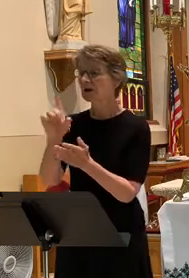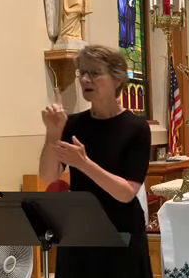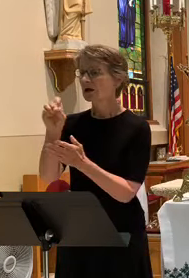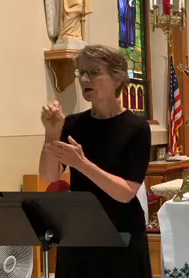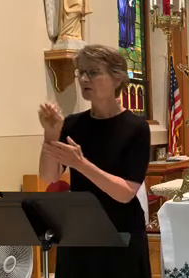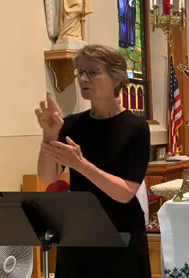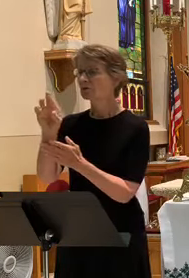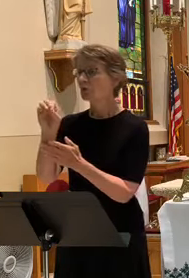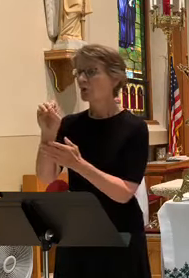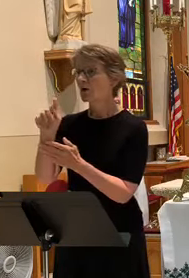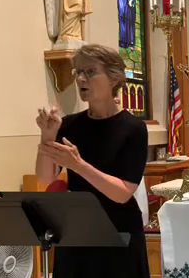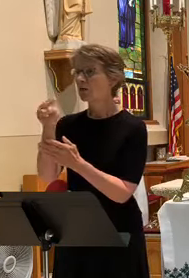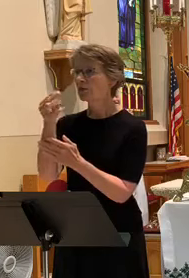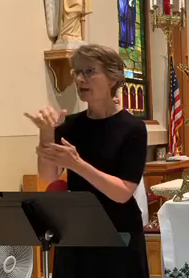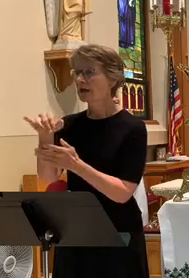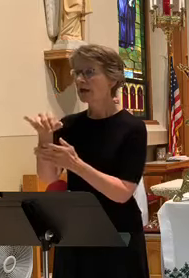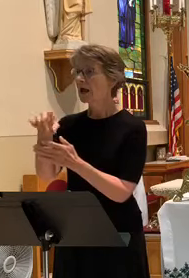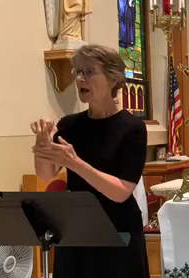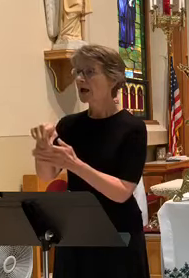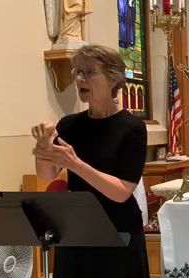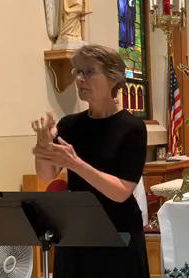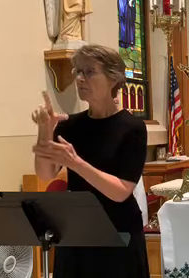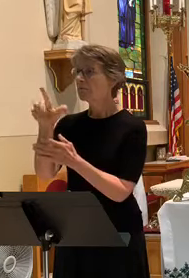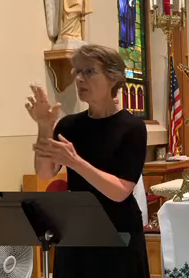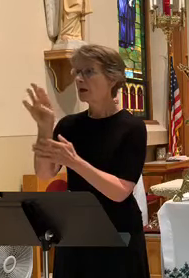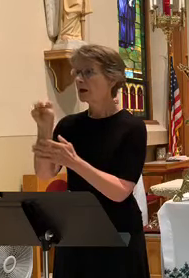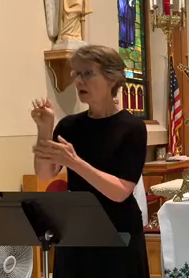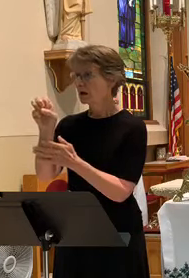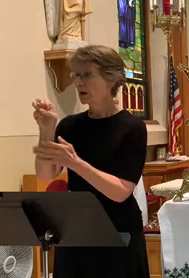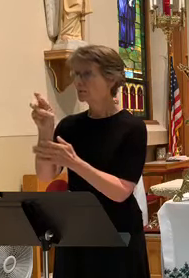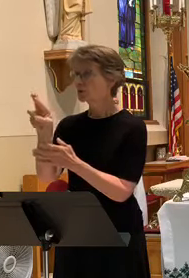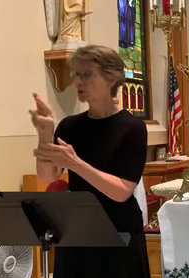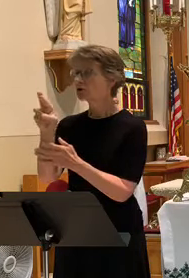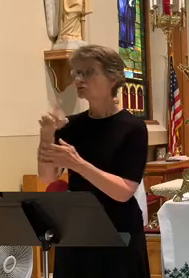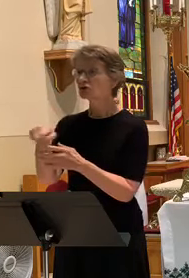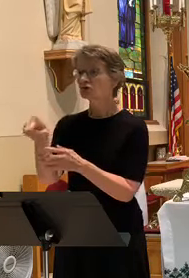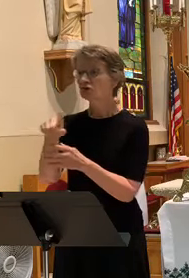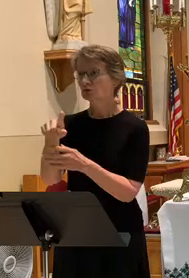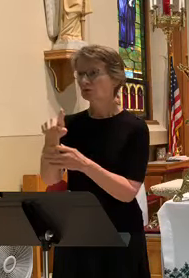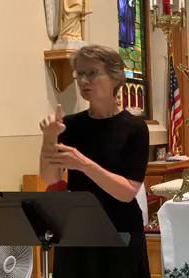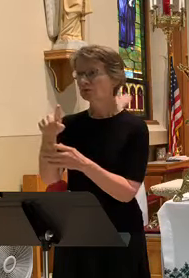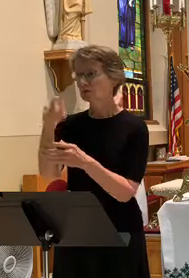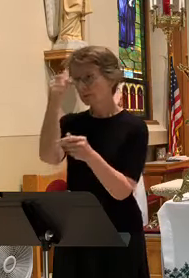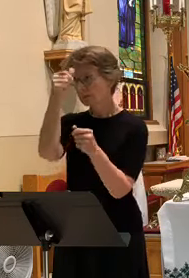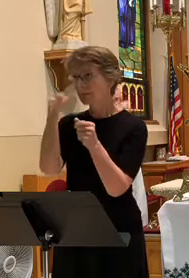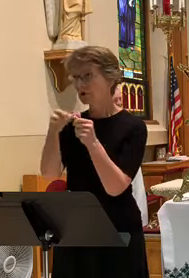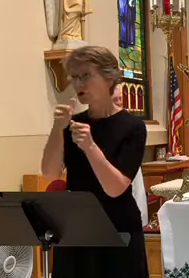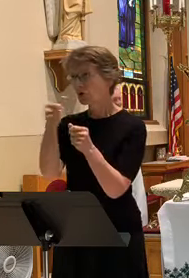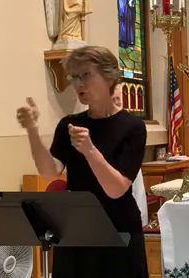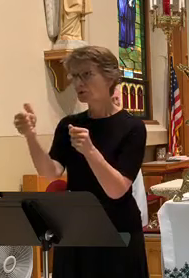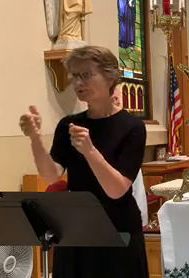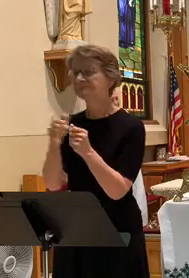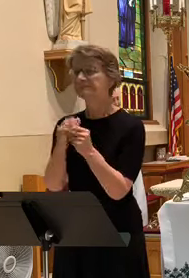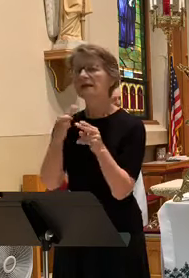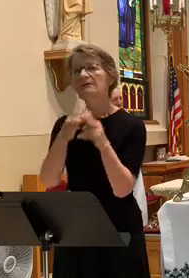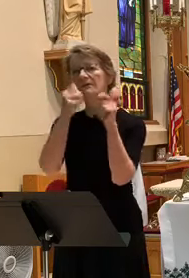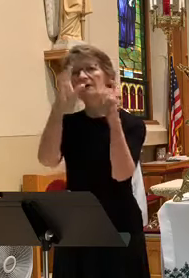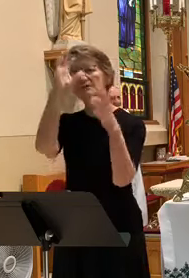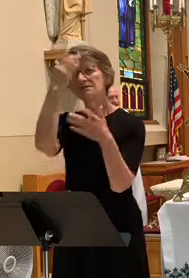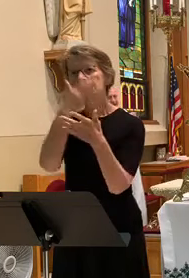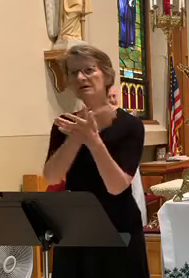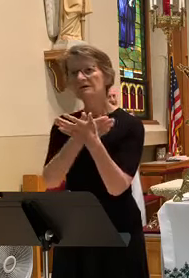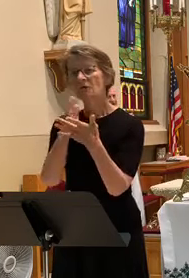and bring your own intentions, of course, to this Mass as well. Shall we begin? In the name of the Father, and of the Son, and of the